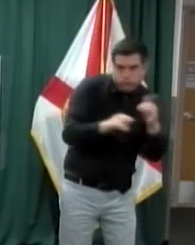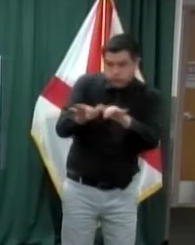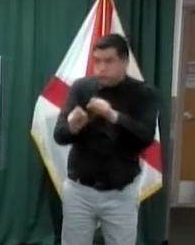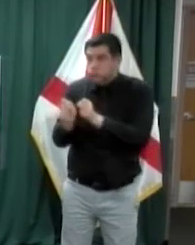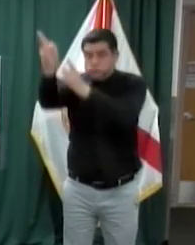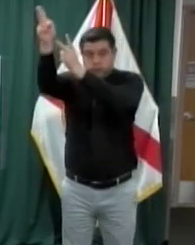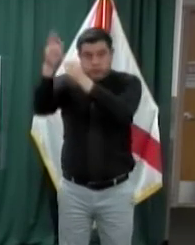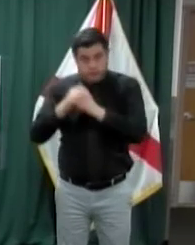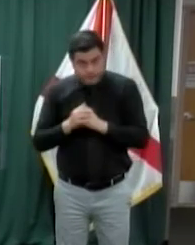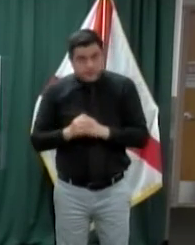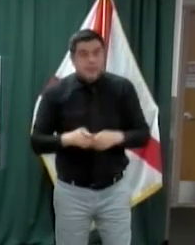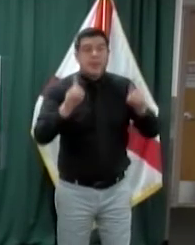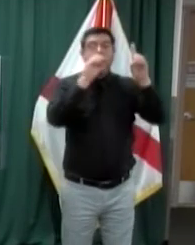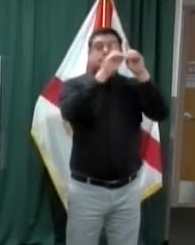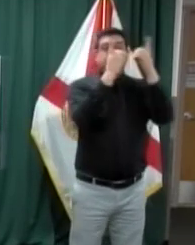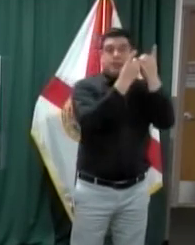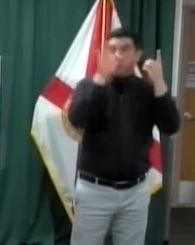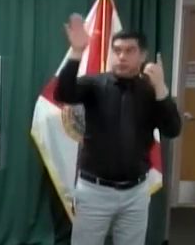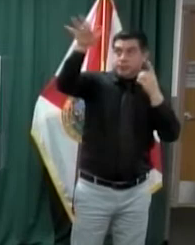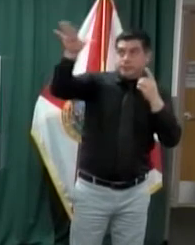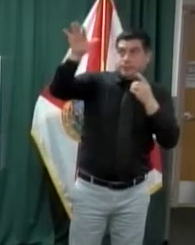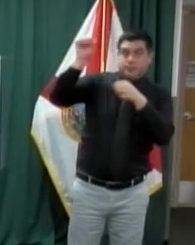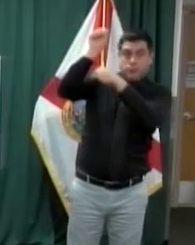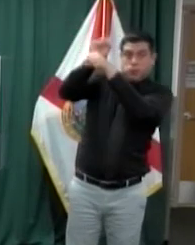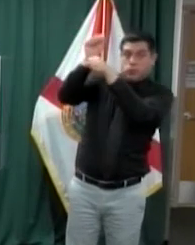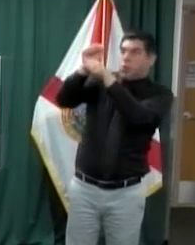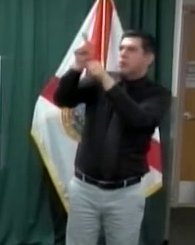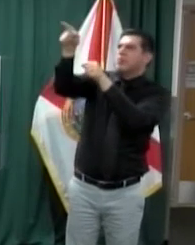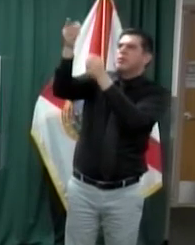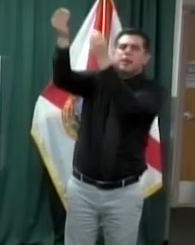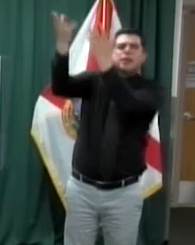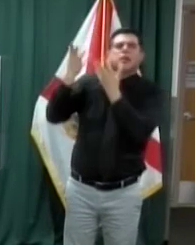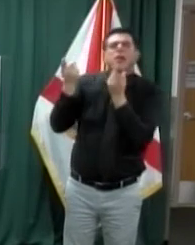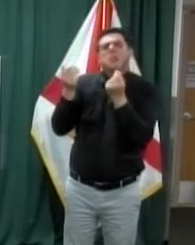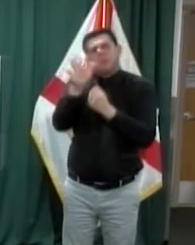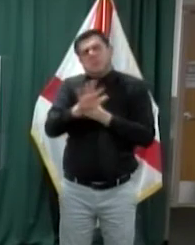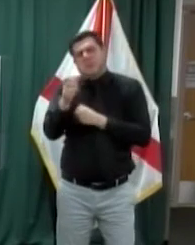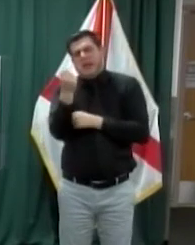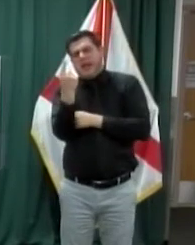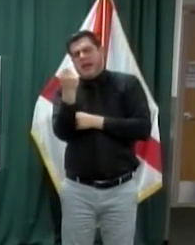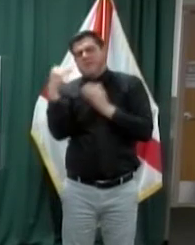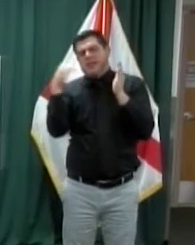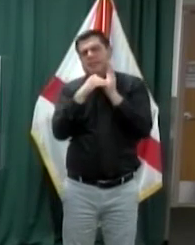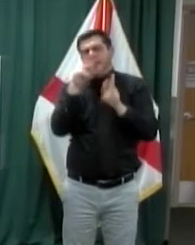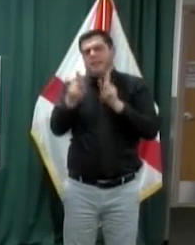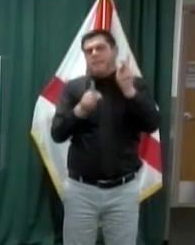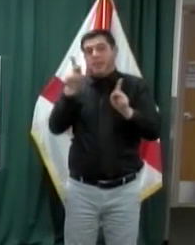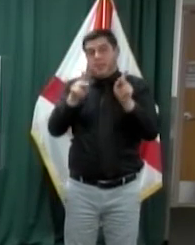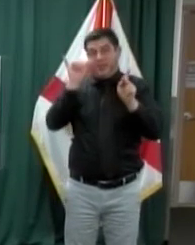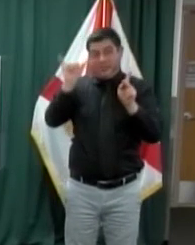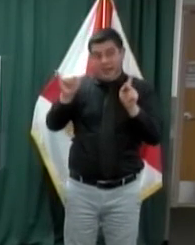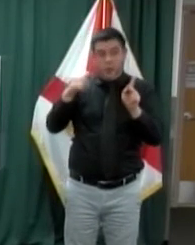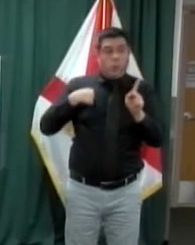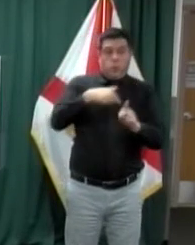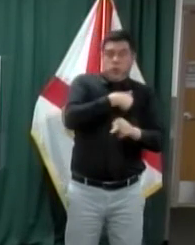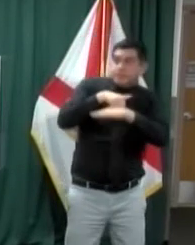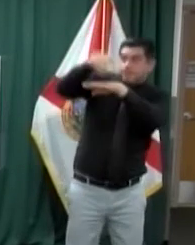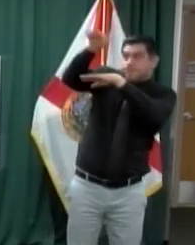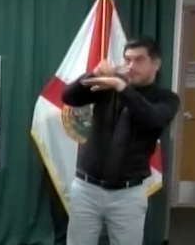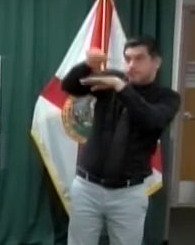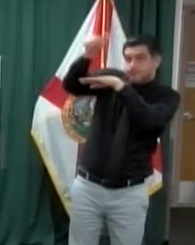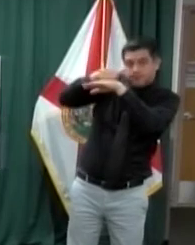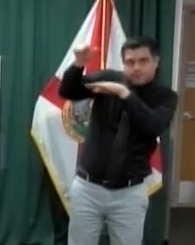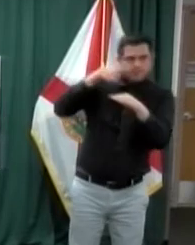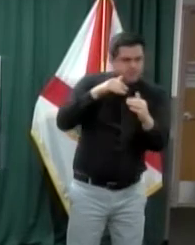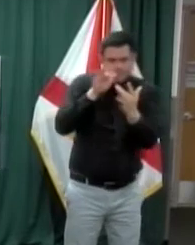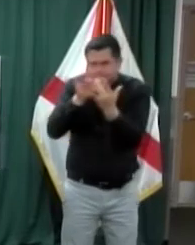specifically, and we're working to reach to those claimants and provide our services. We are able, though, to place